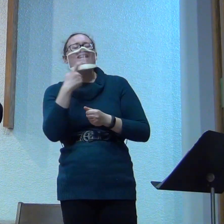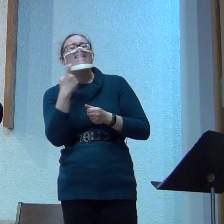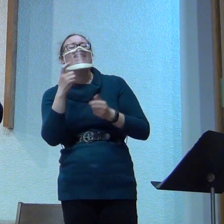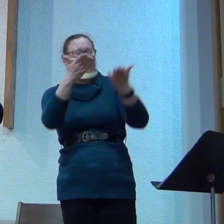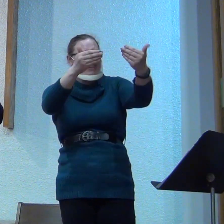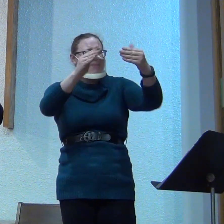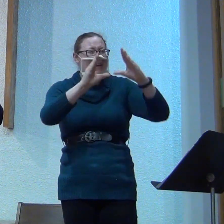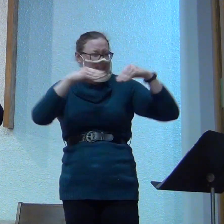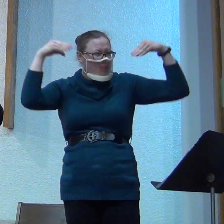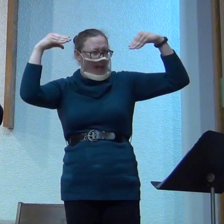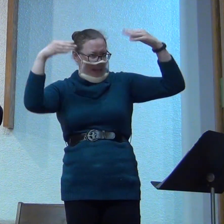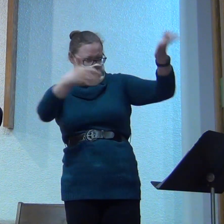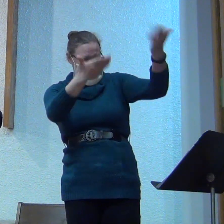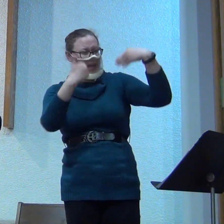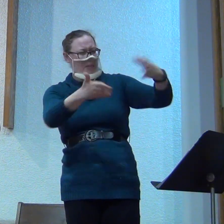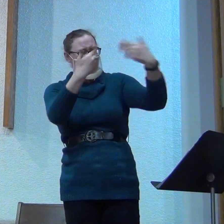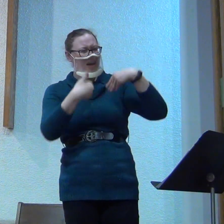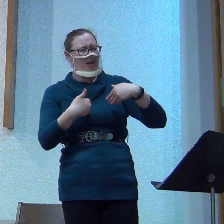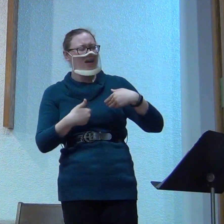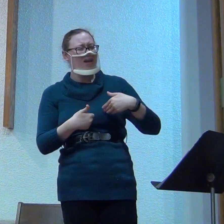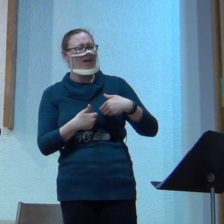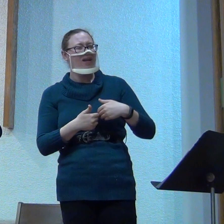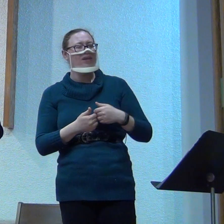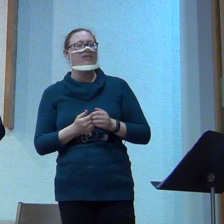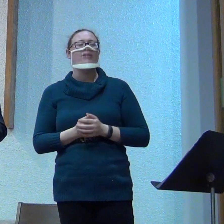can't you smile?"